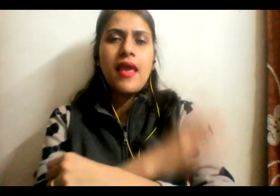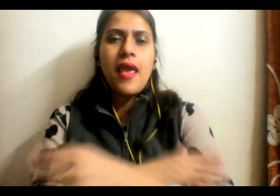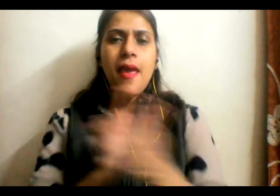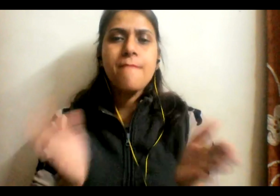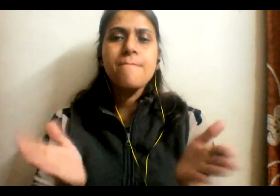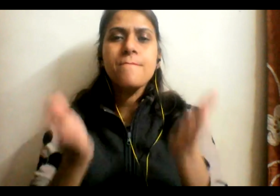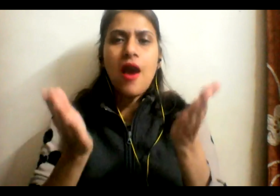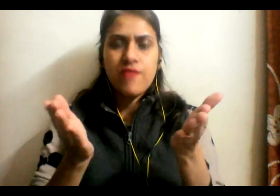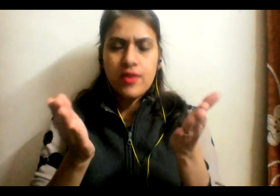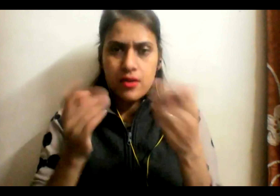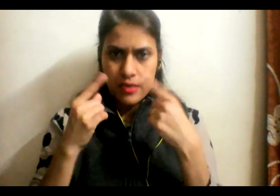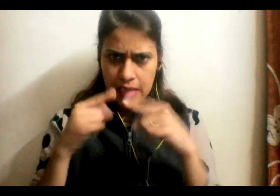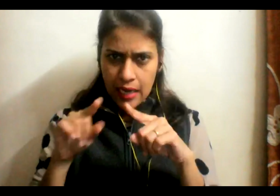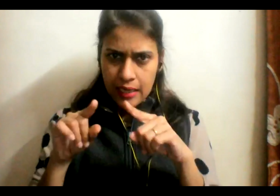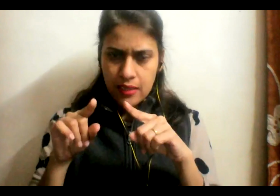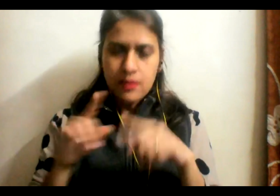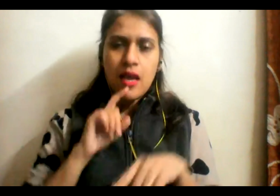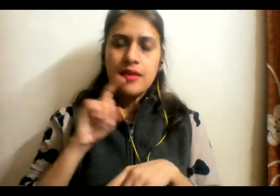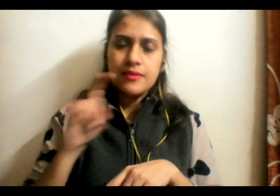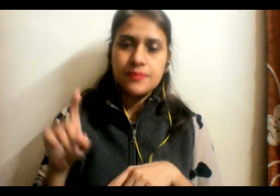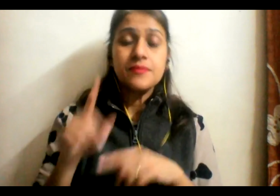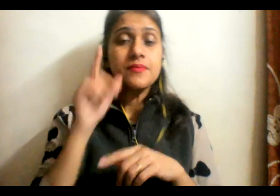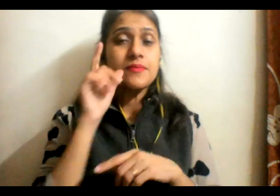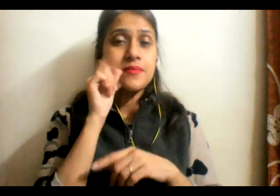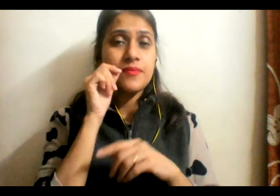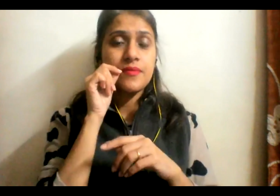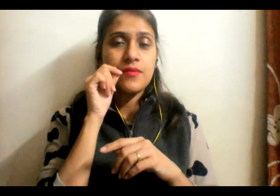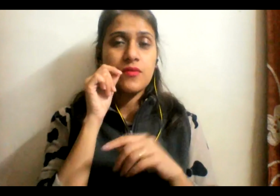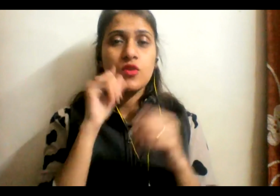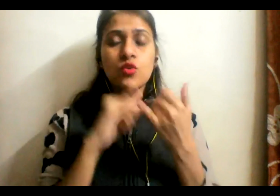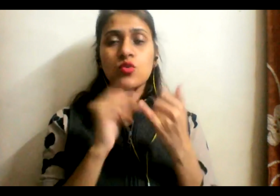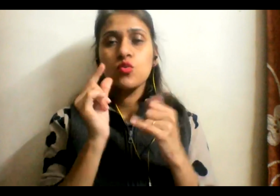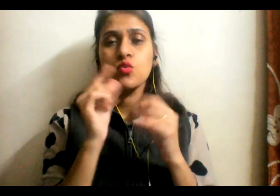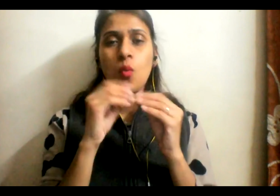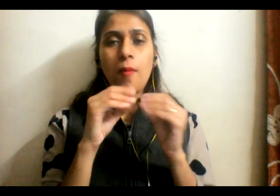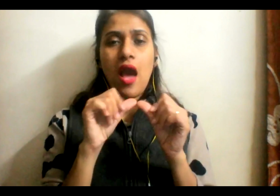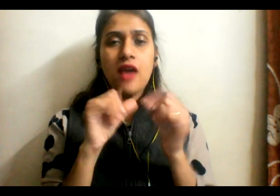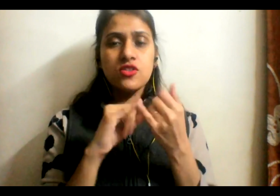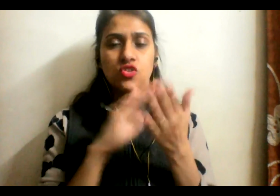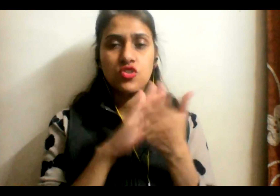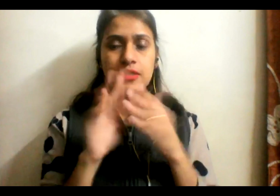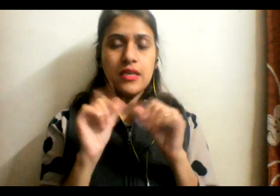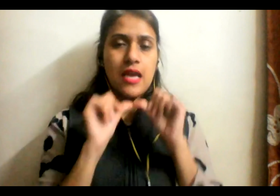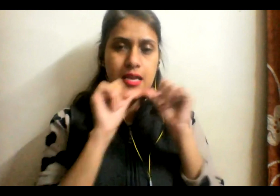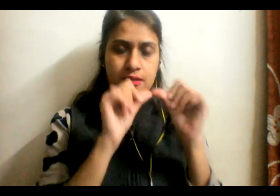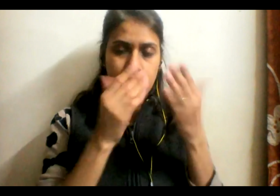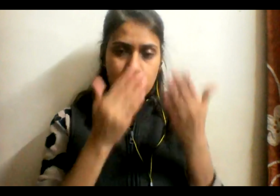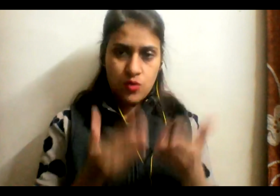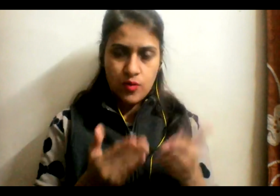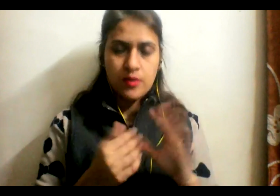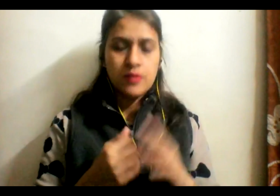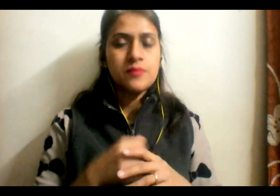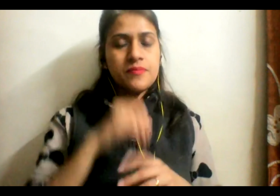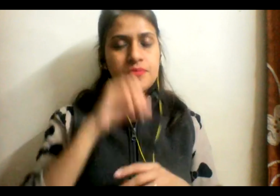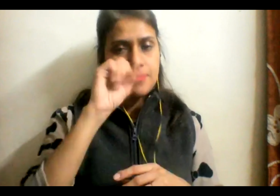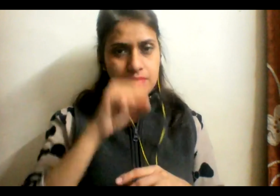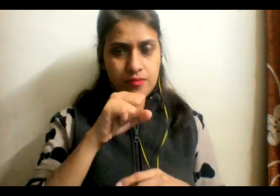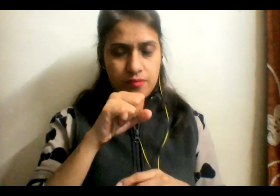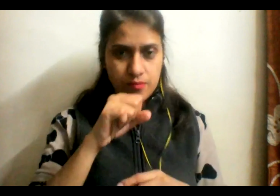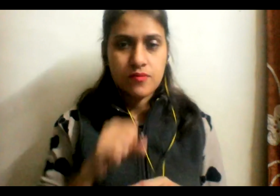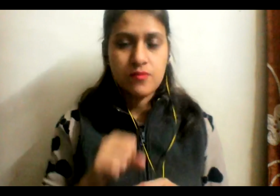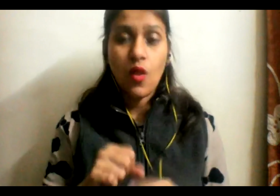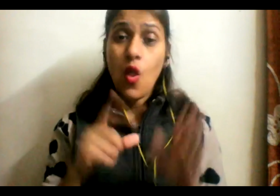Yeah, definitely. It is not just state, it is a legal binding, the requirement under